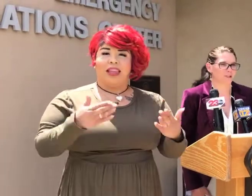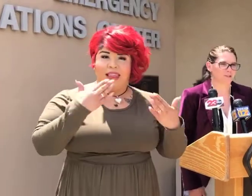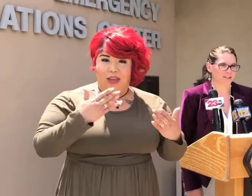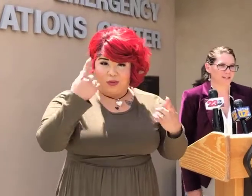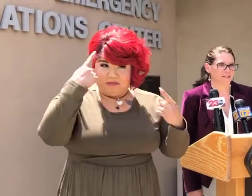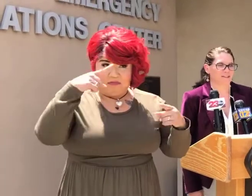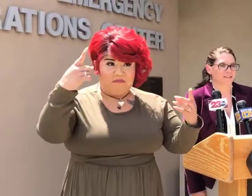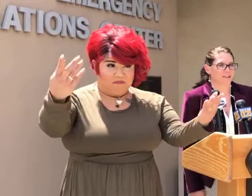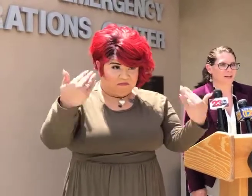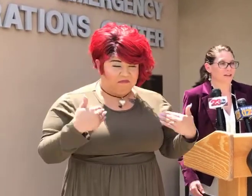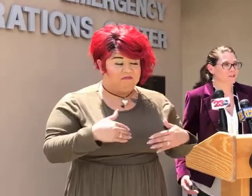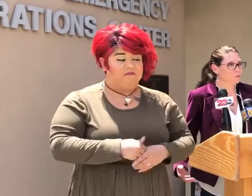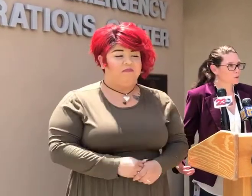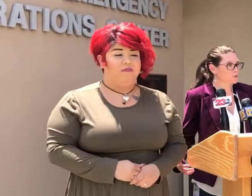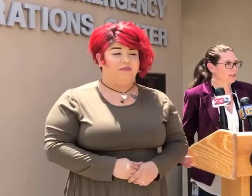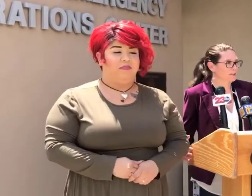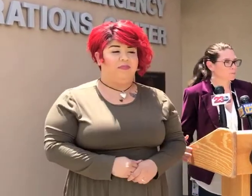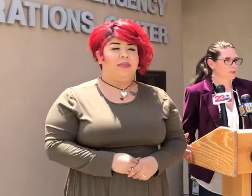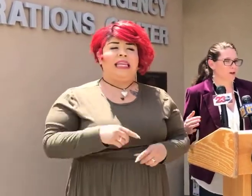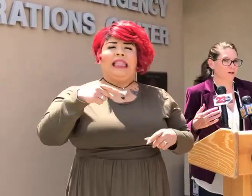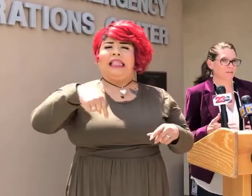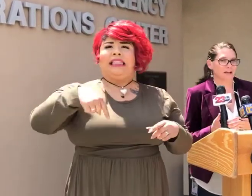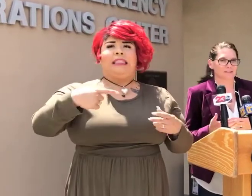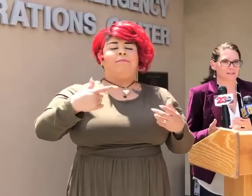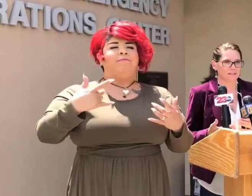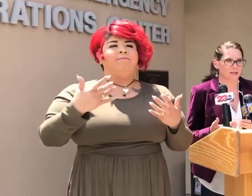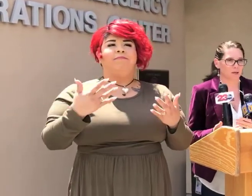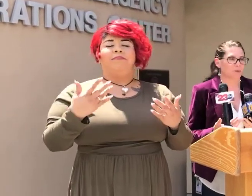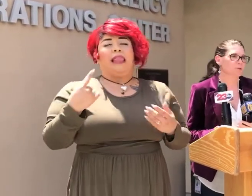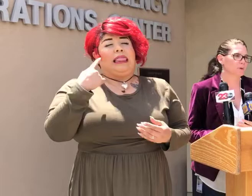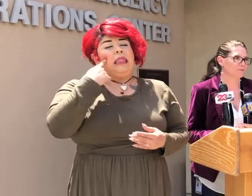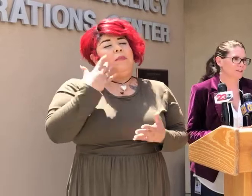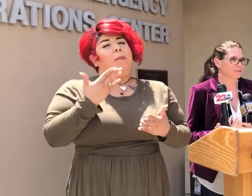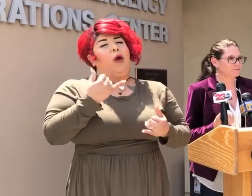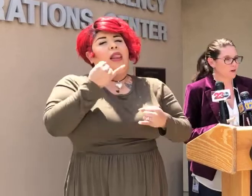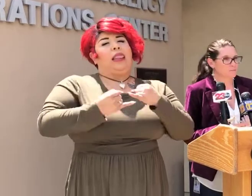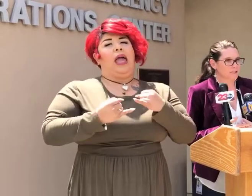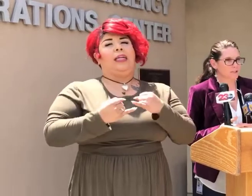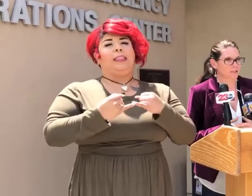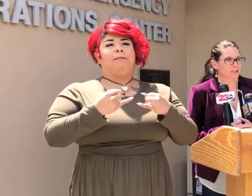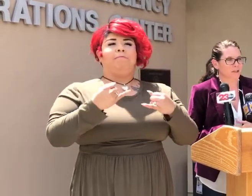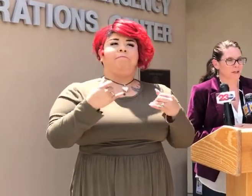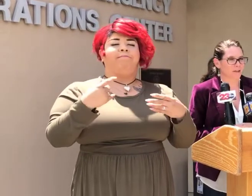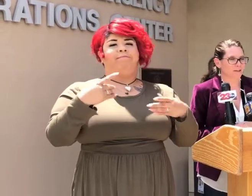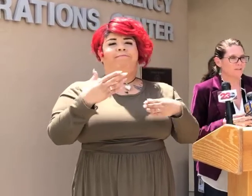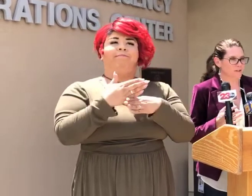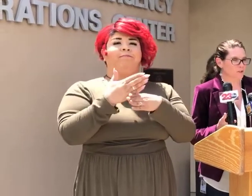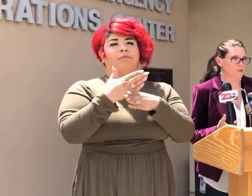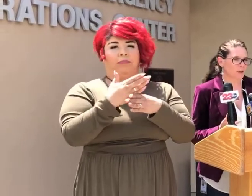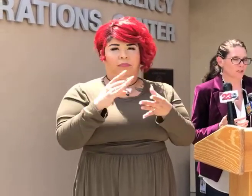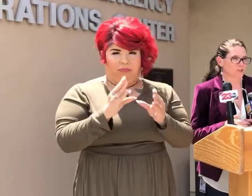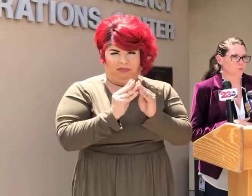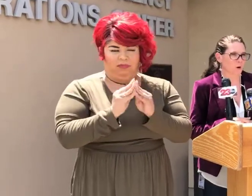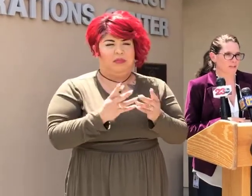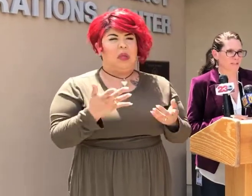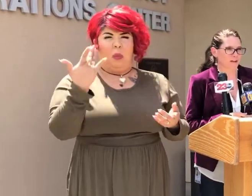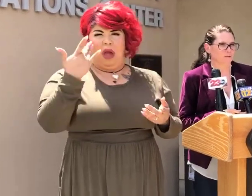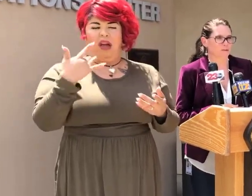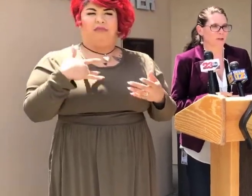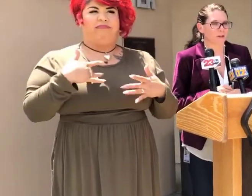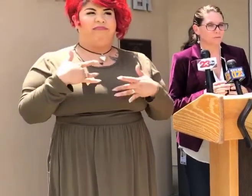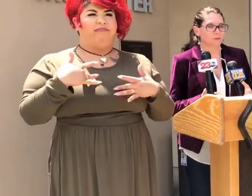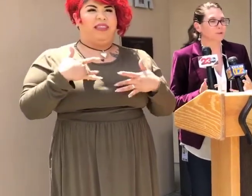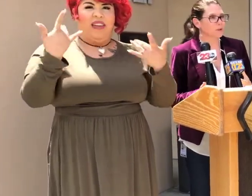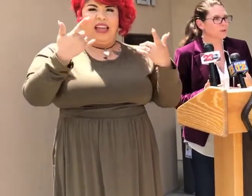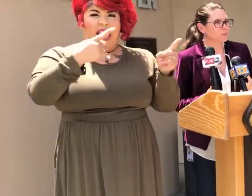you guys for being here today. This will most likely be our last press briefing from here. The events are starting to wind